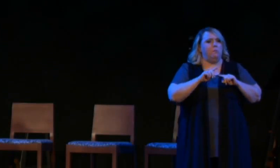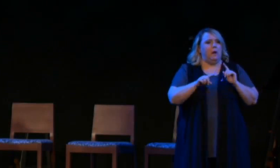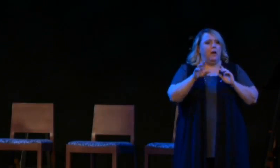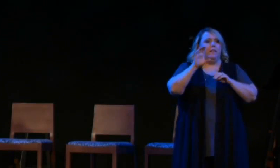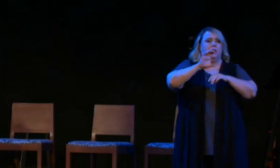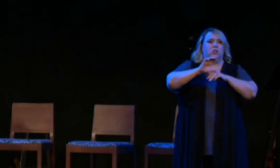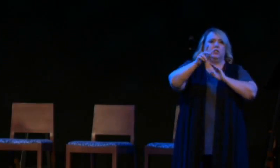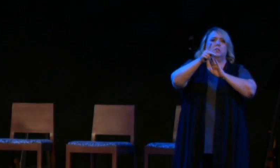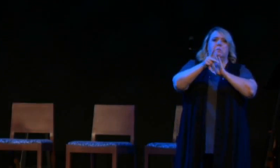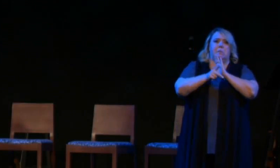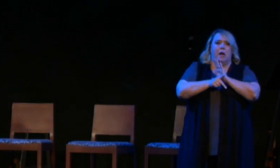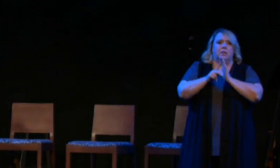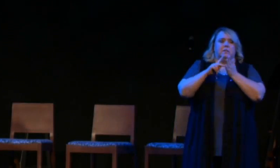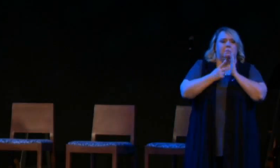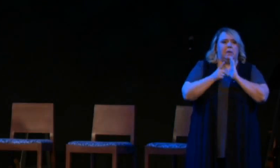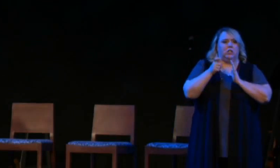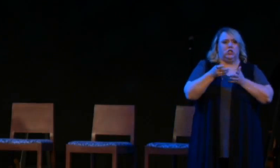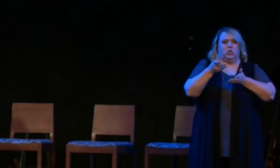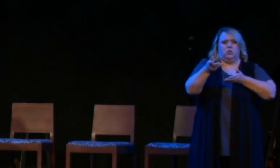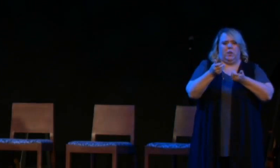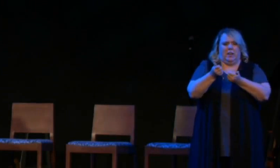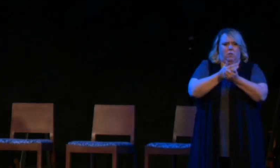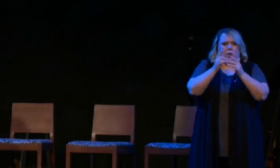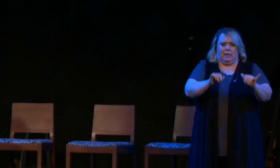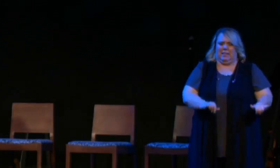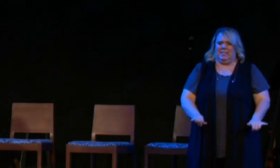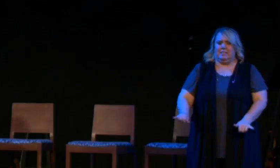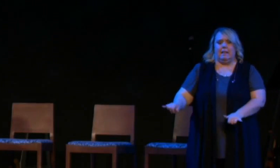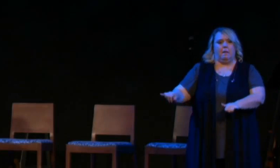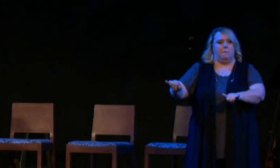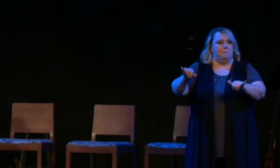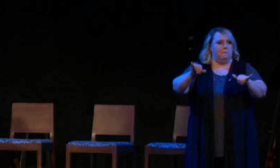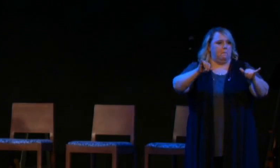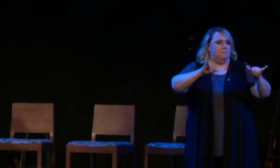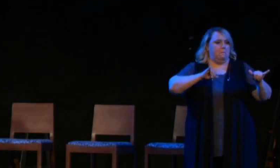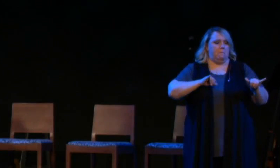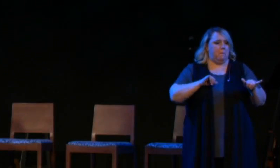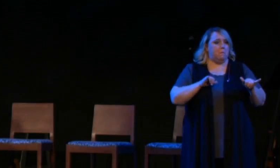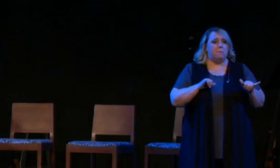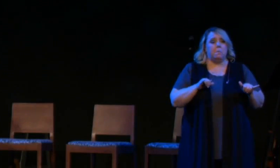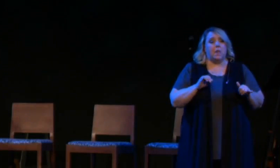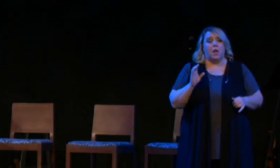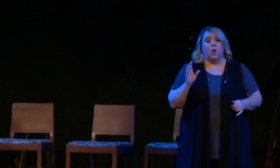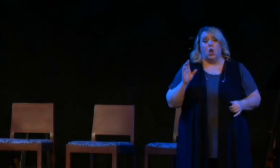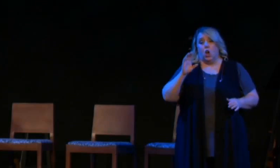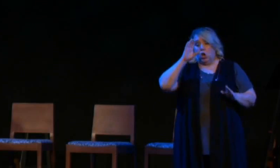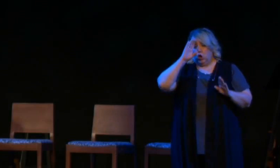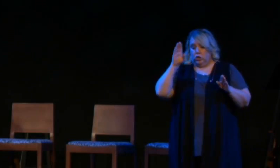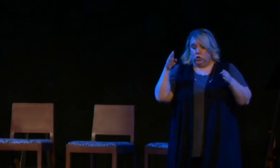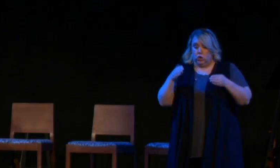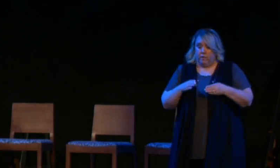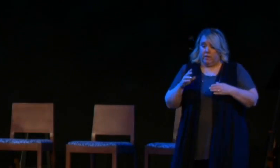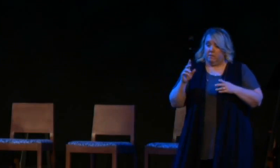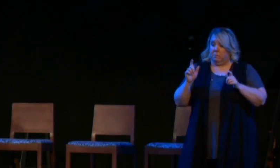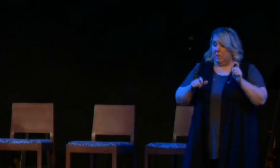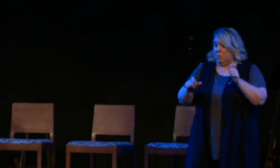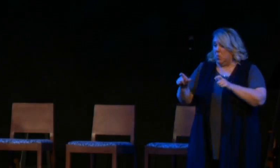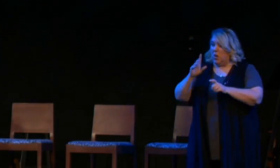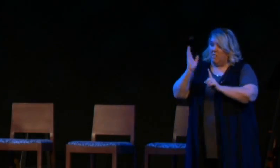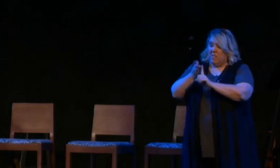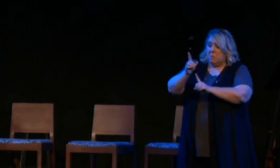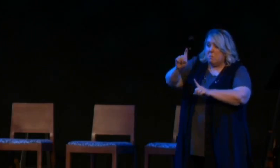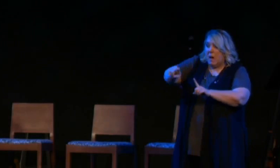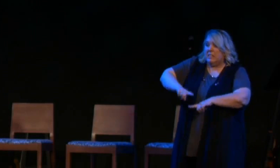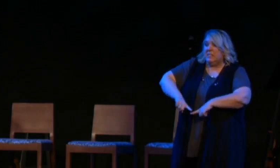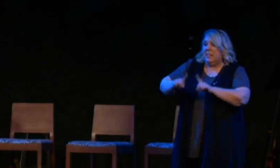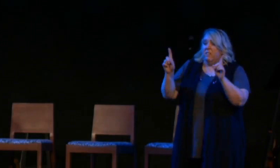treat everyone the same. But we have not been going around trying to convince conservative pastors that they need to do other things. That's